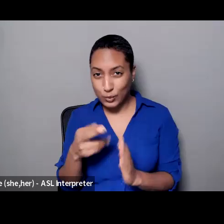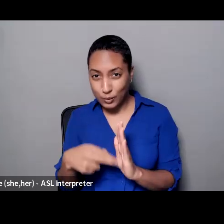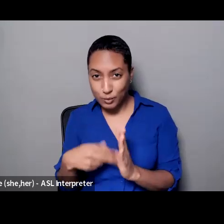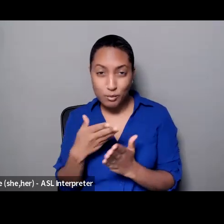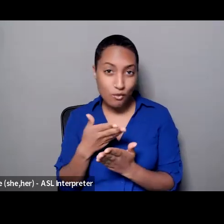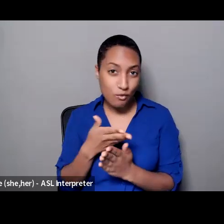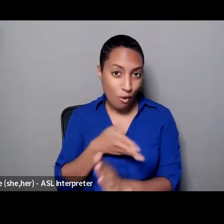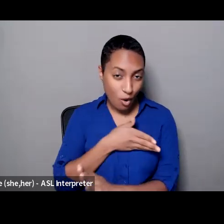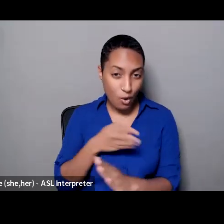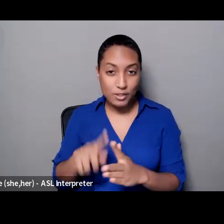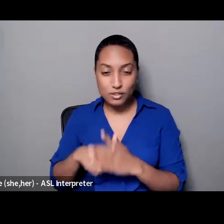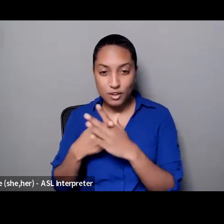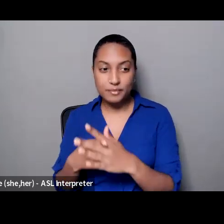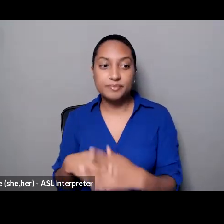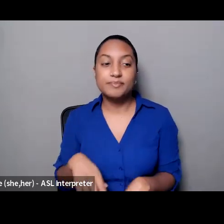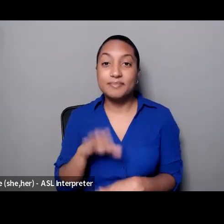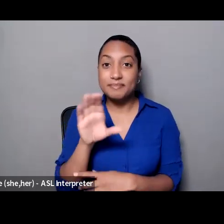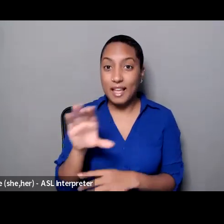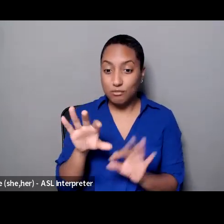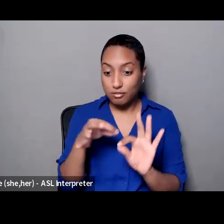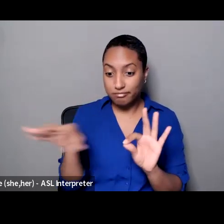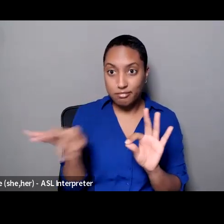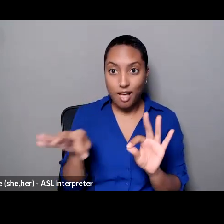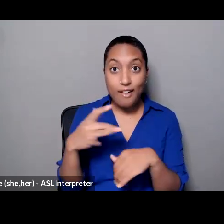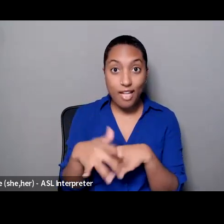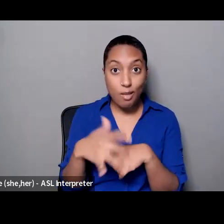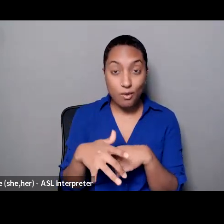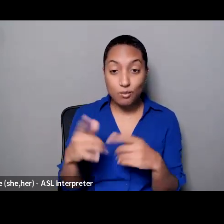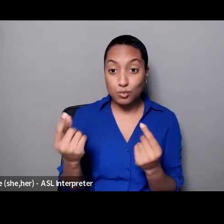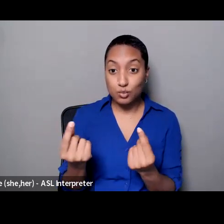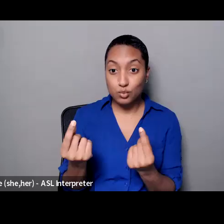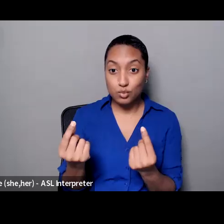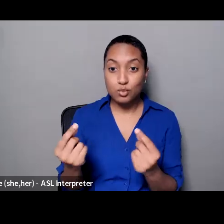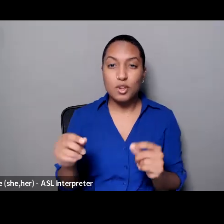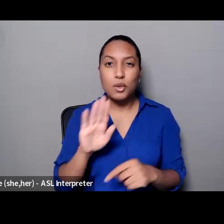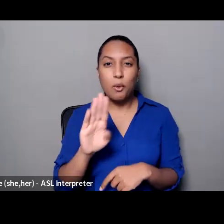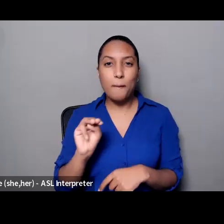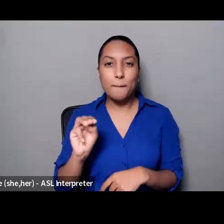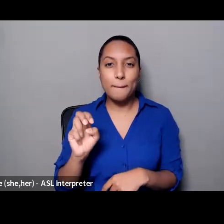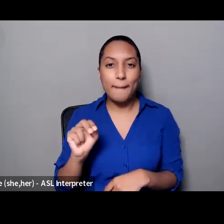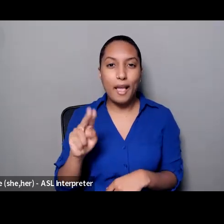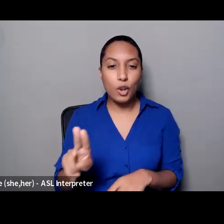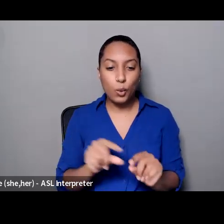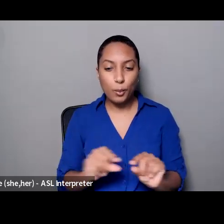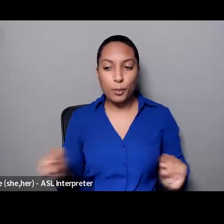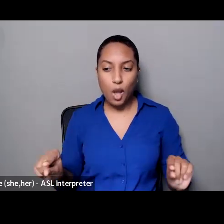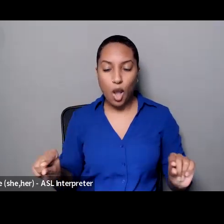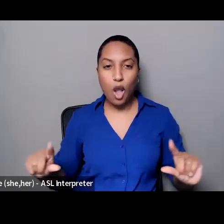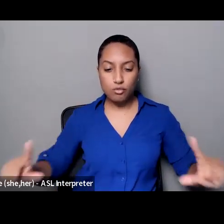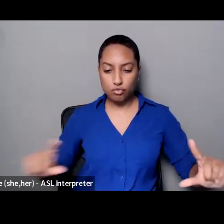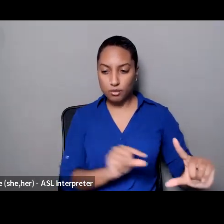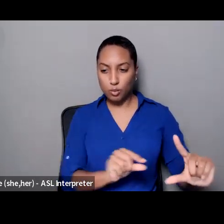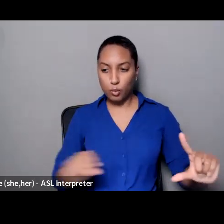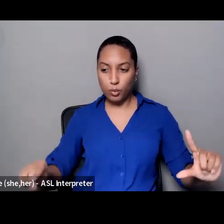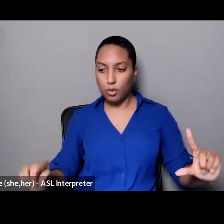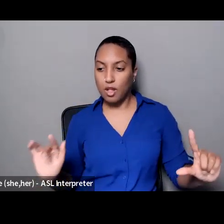are available in Zoom. Click Show Subtitle in your Zoom menu bar to turn them on. You may have to go to the 3 ellipses that say More in